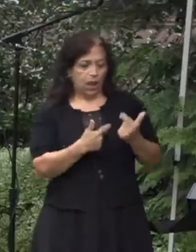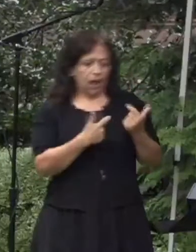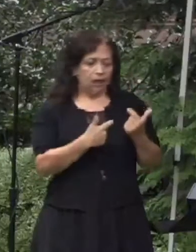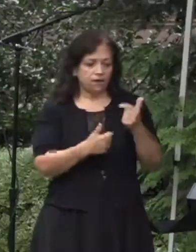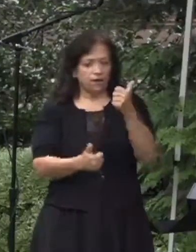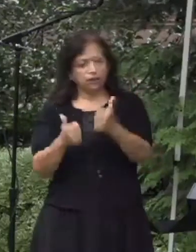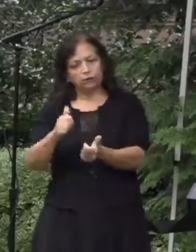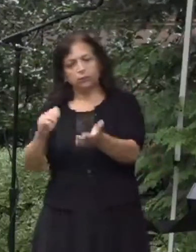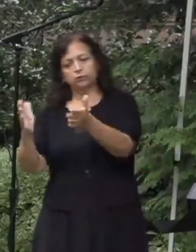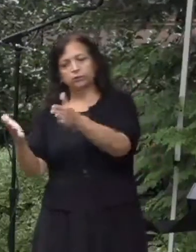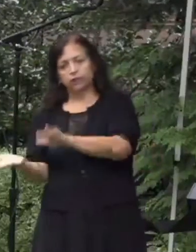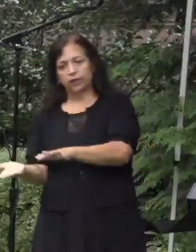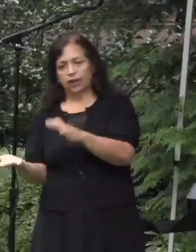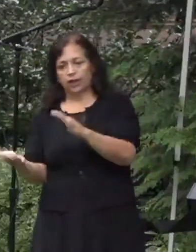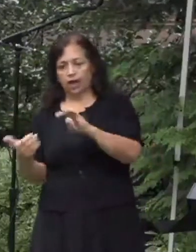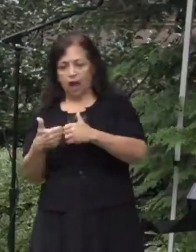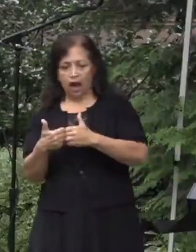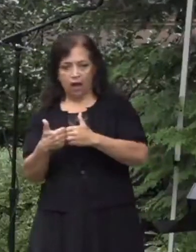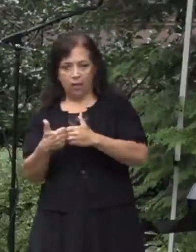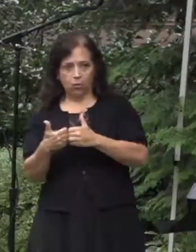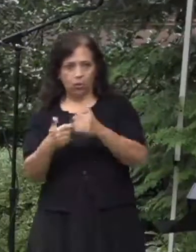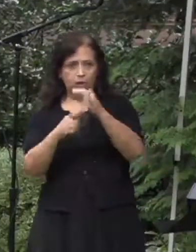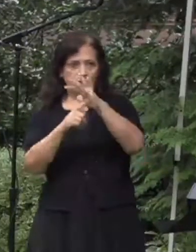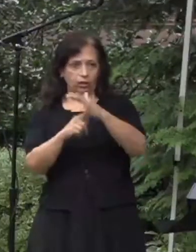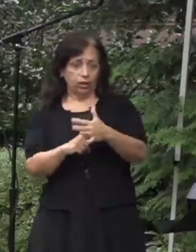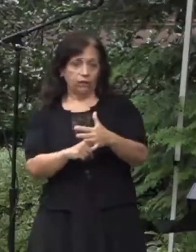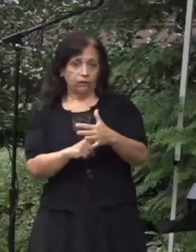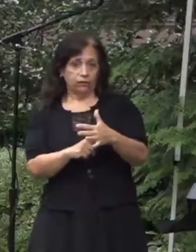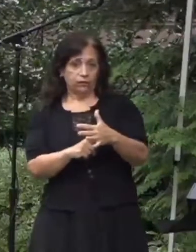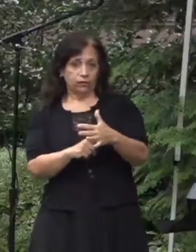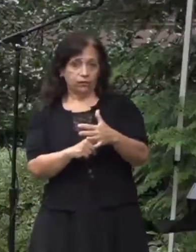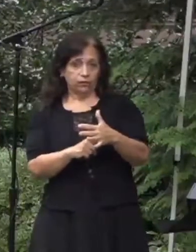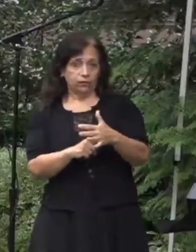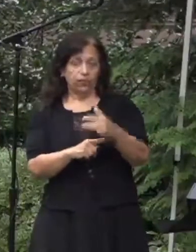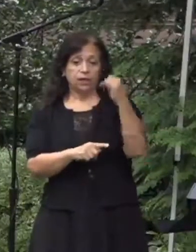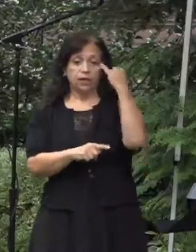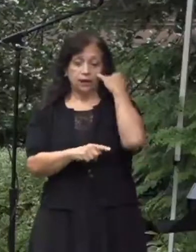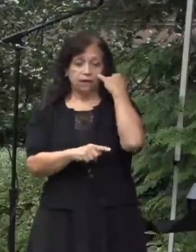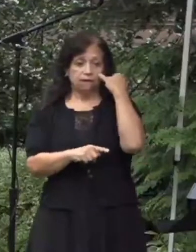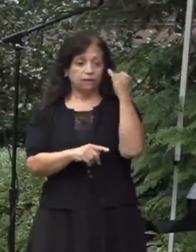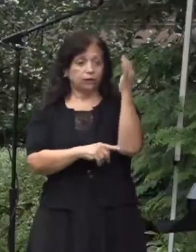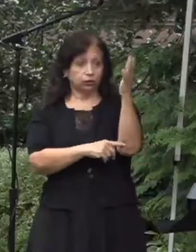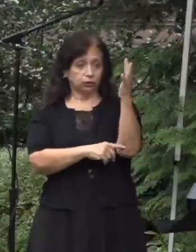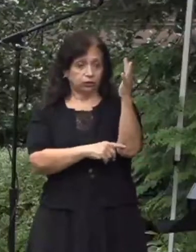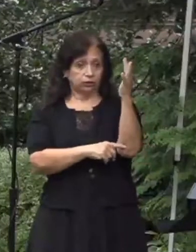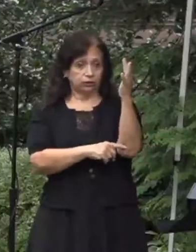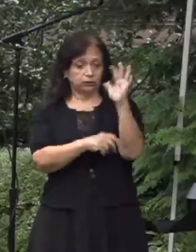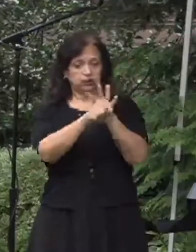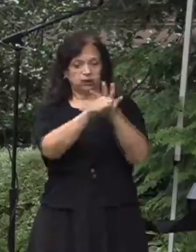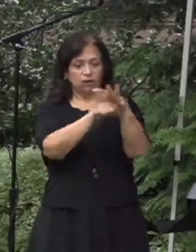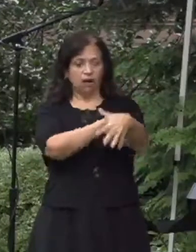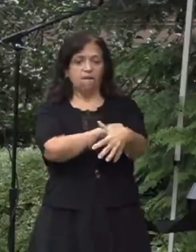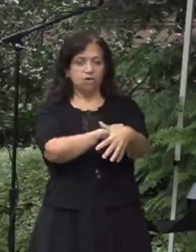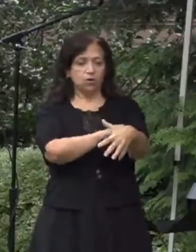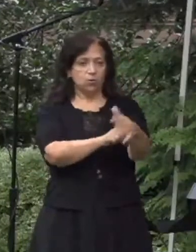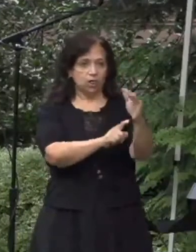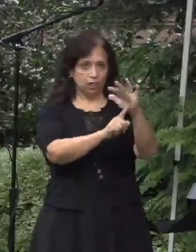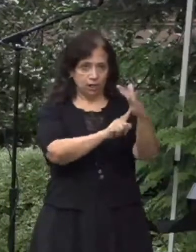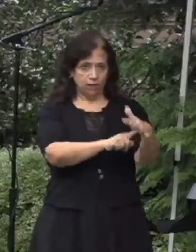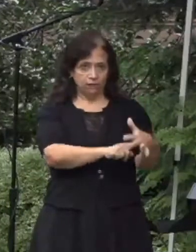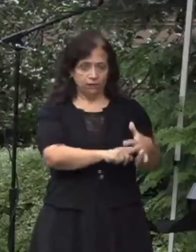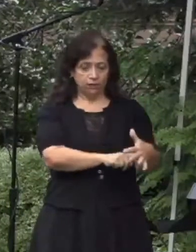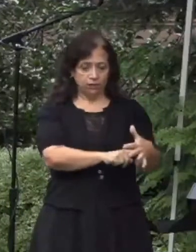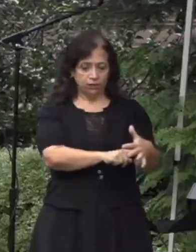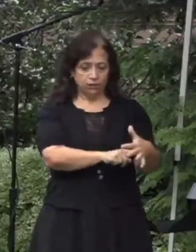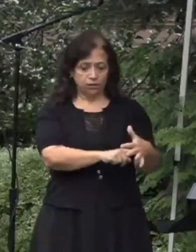and which were dead by the leaves. If a tree was covered in leaves,